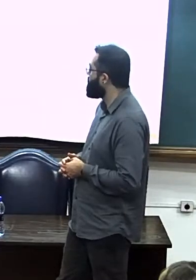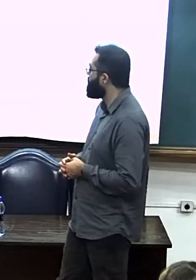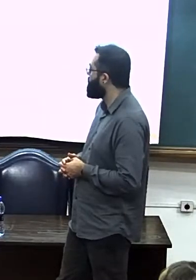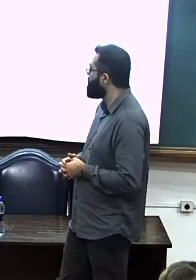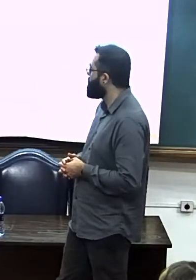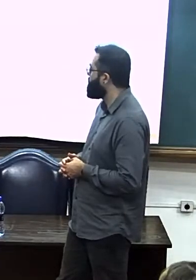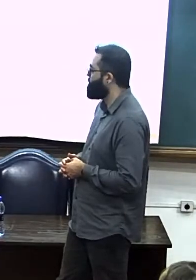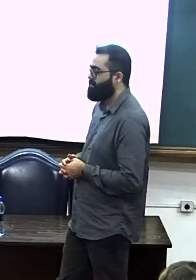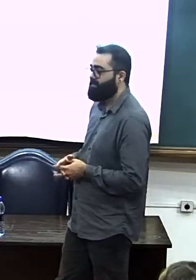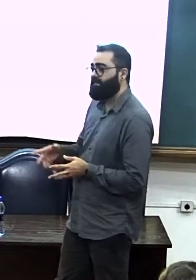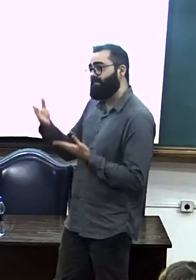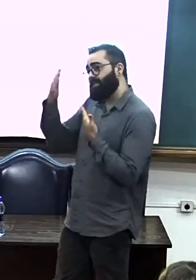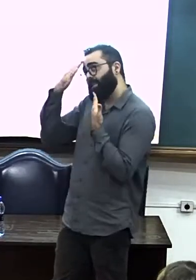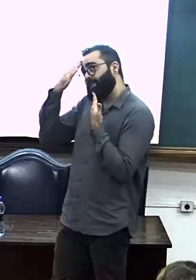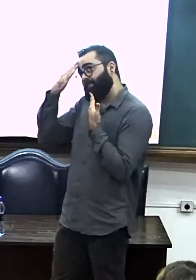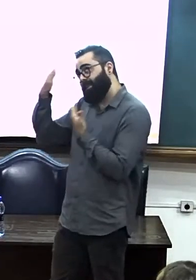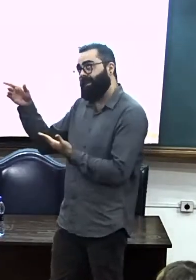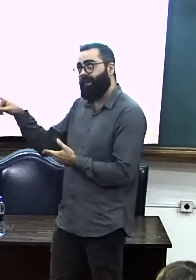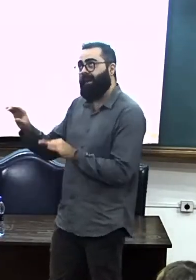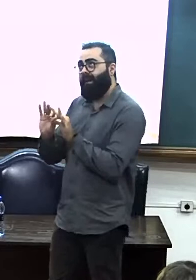Thank you.